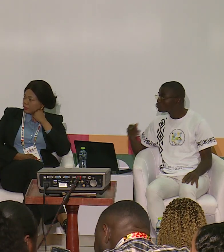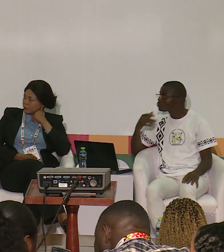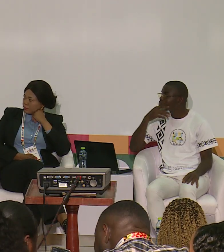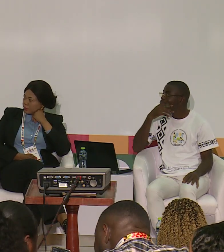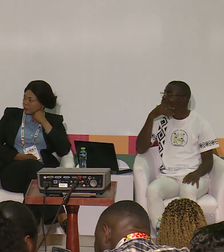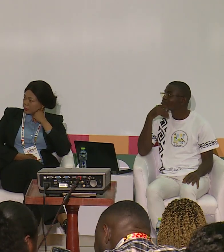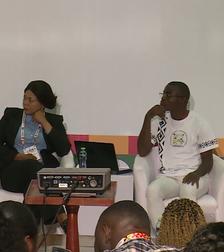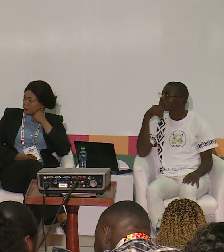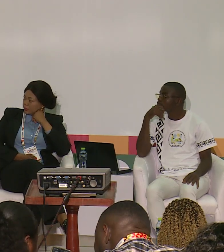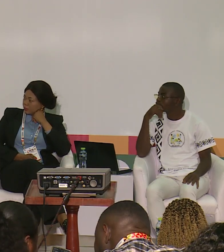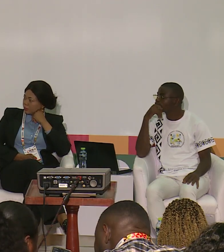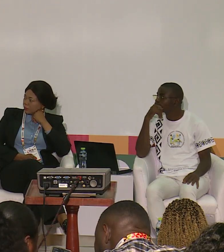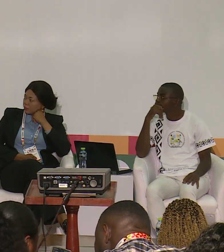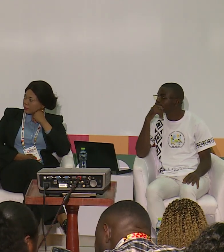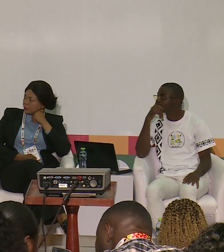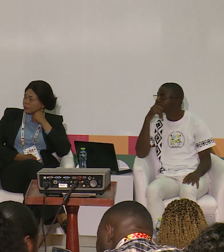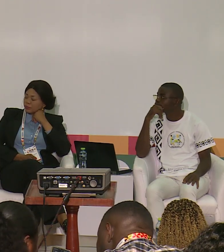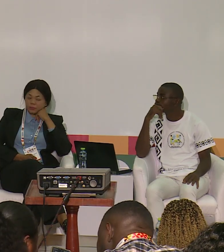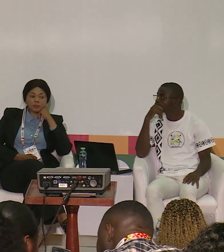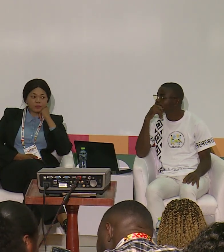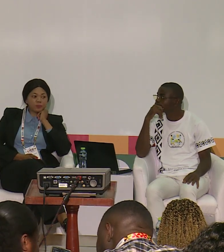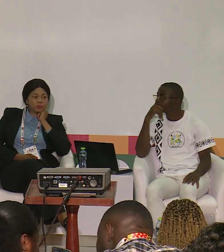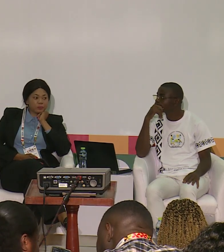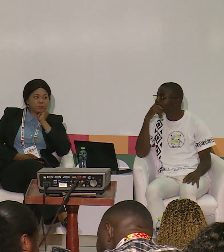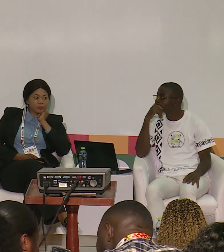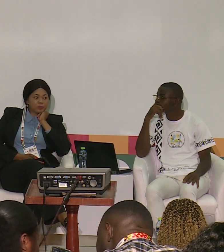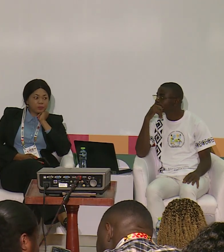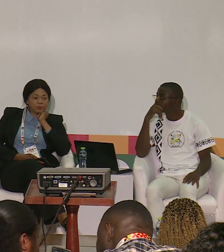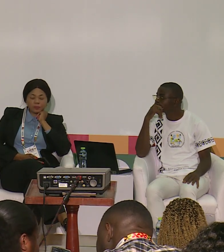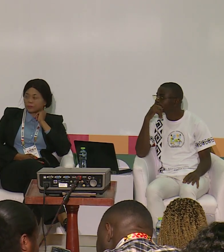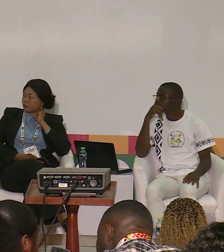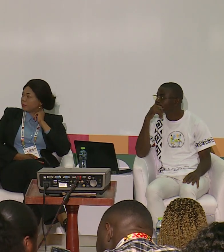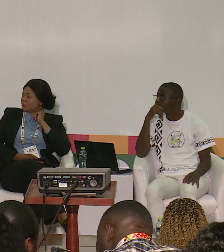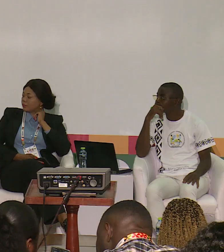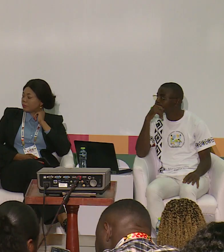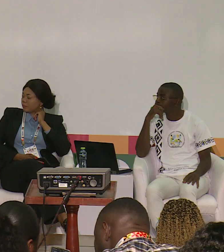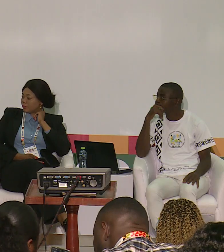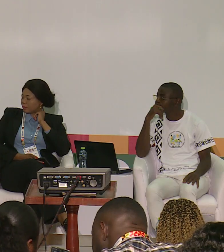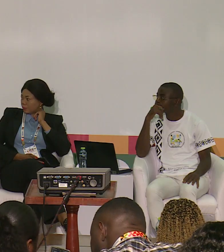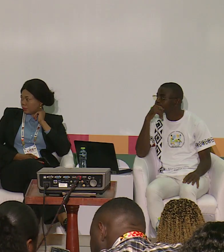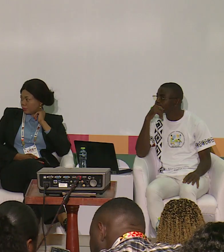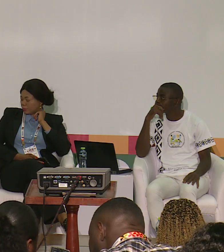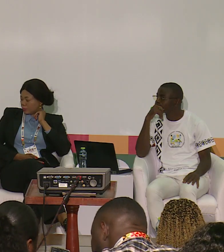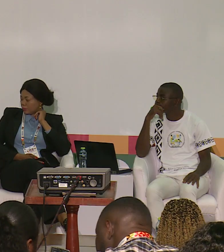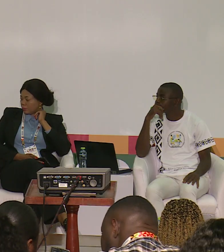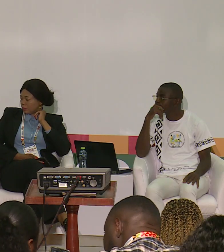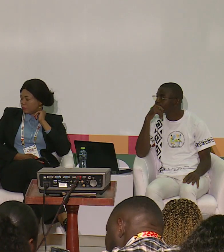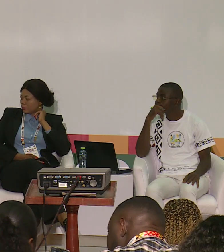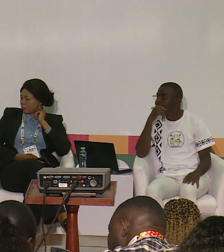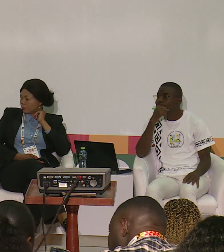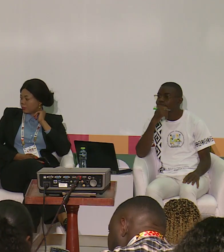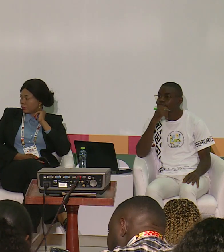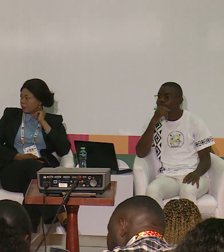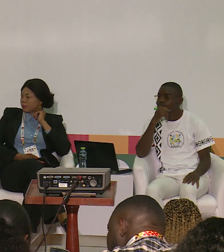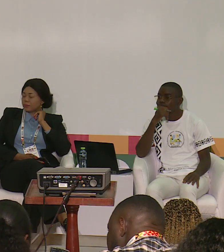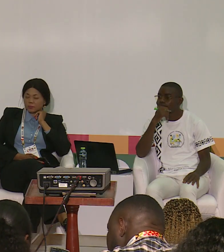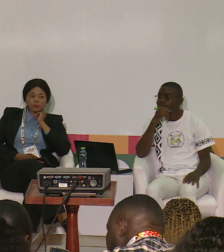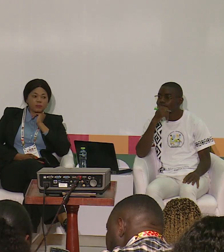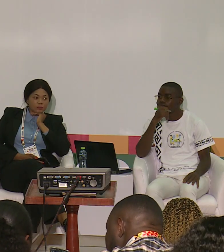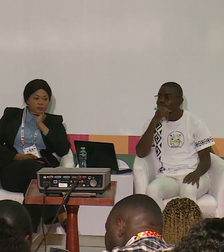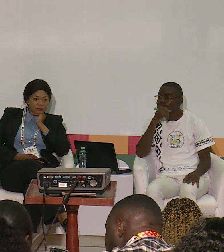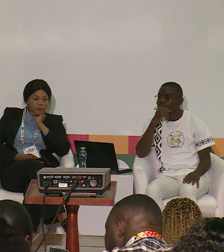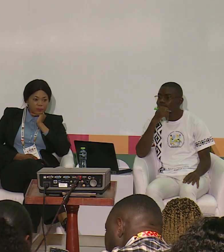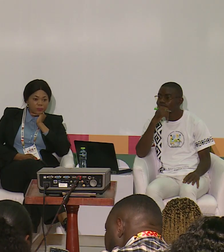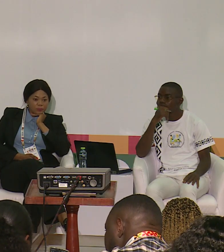aquí, o sea que si quieren lo vamos a compartir. Solo que está en español. Hay que traducir y